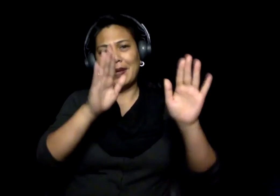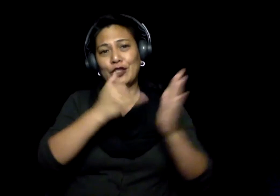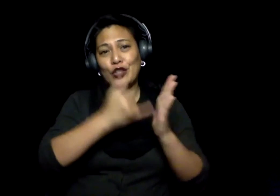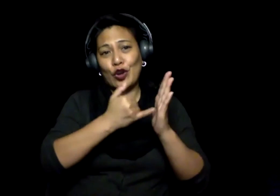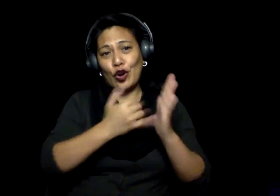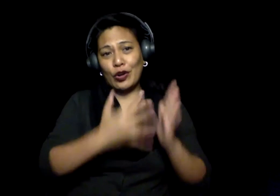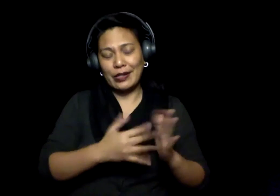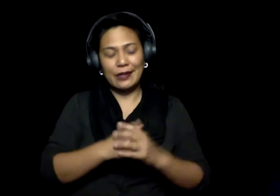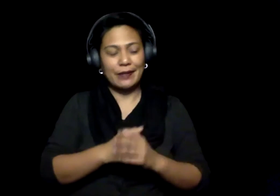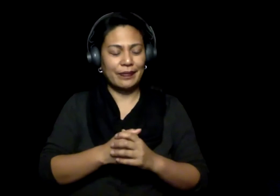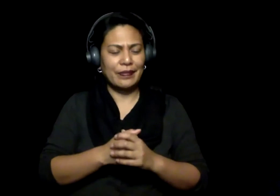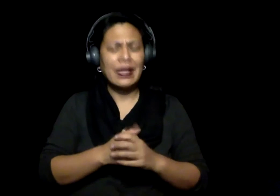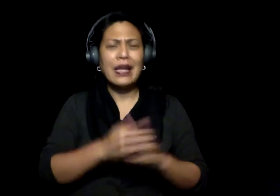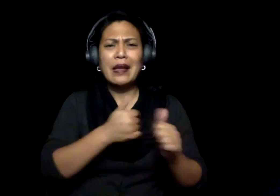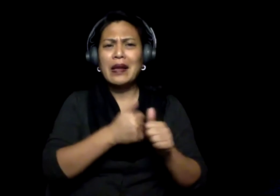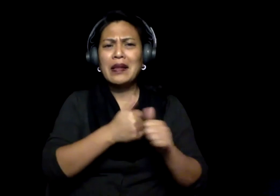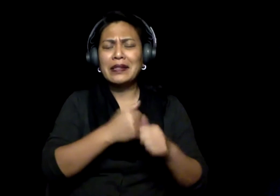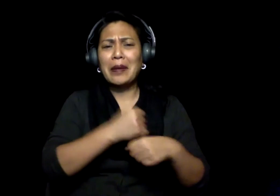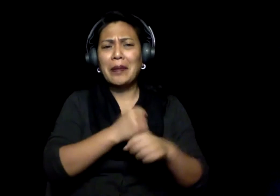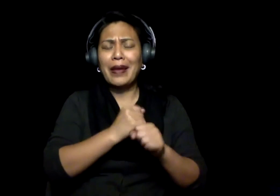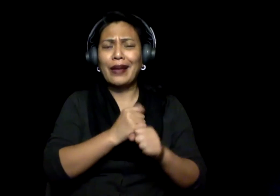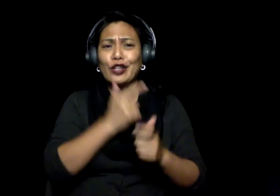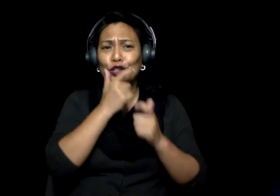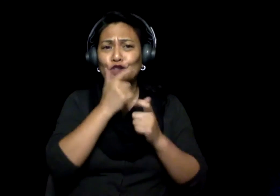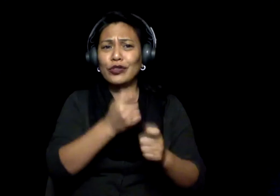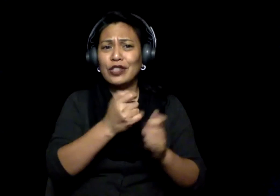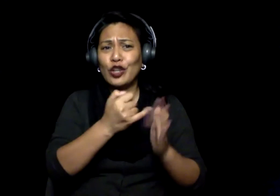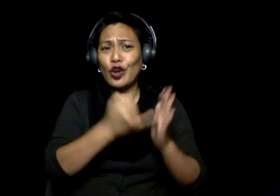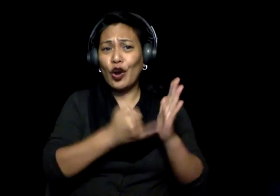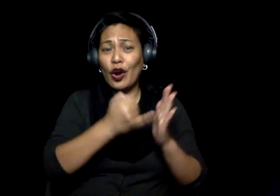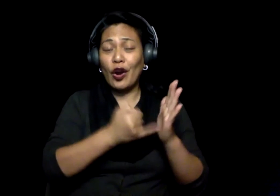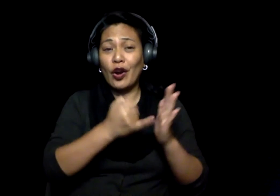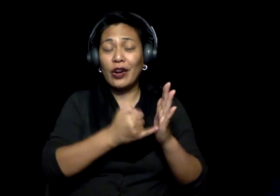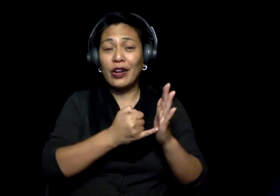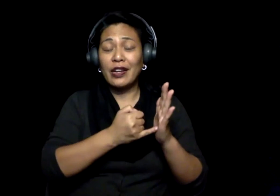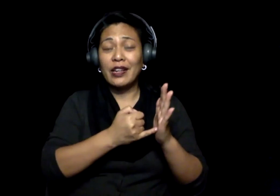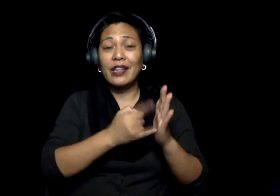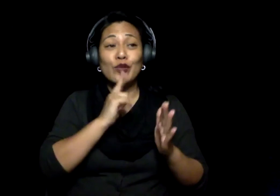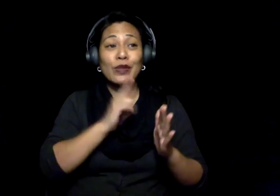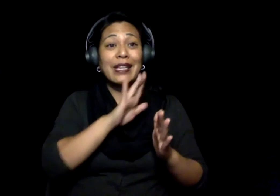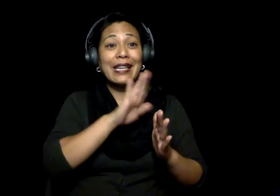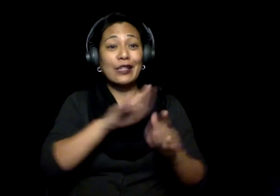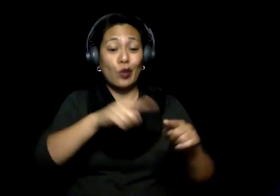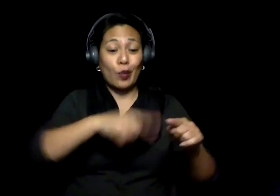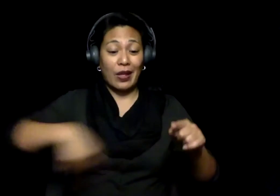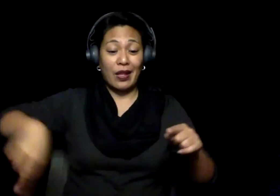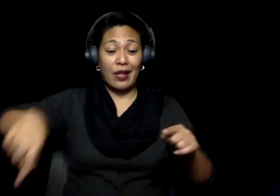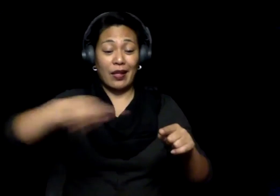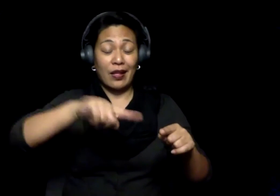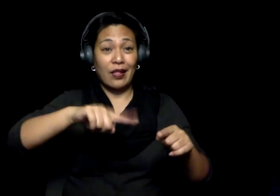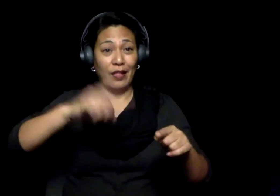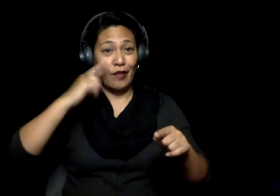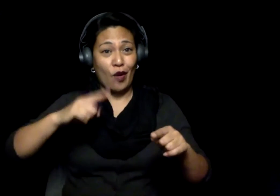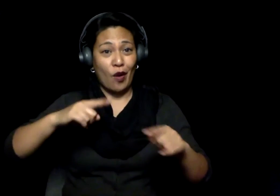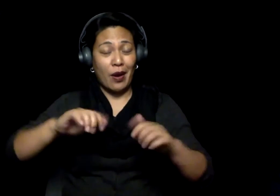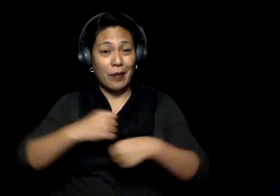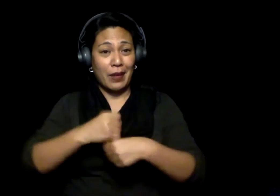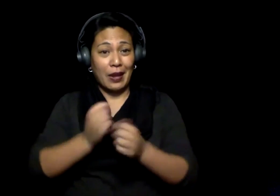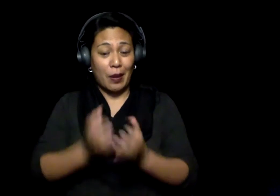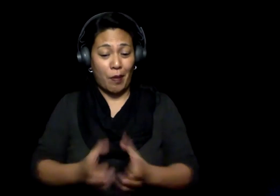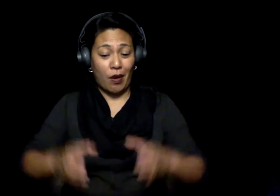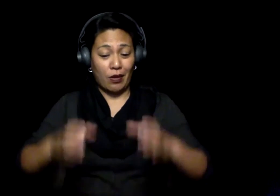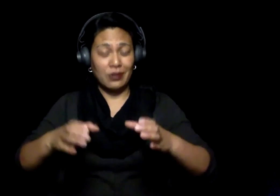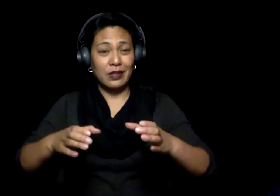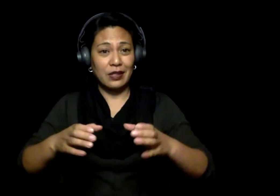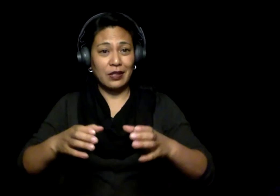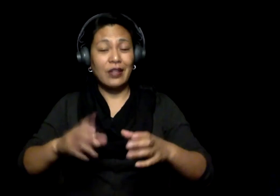really interesting work in that way, where he took actually his throwing wheel and put it right in the foyer of the library branch, and was